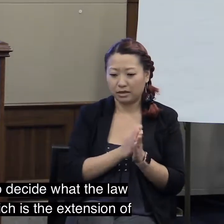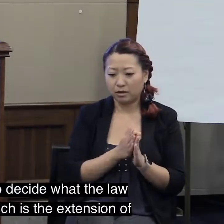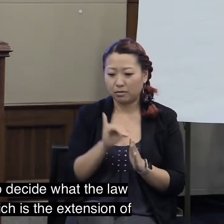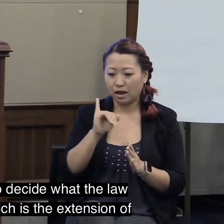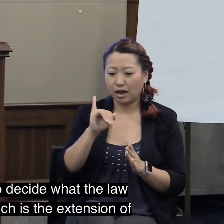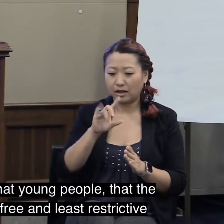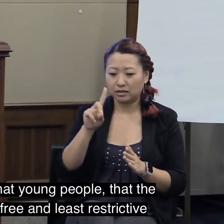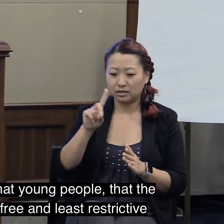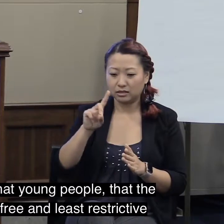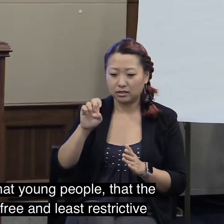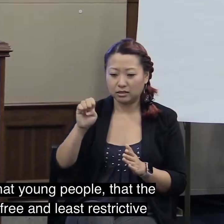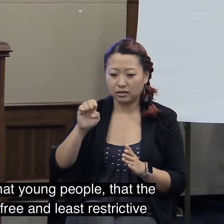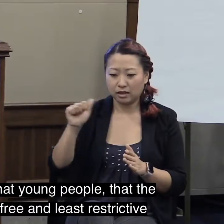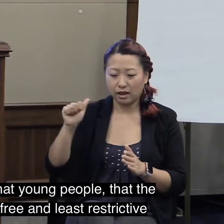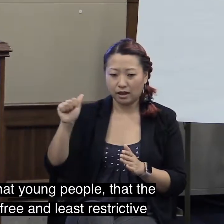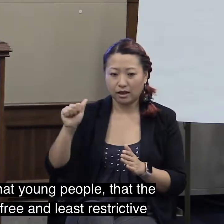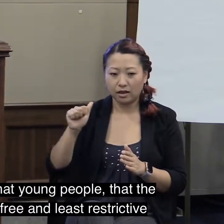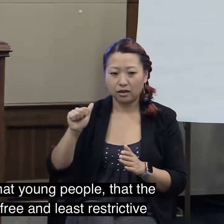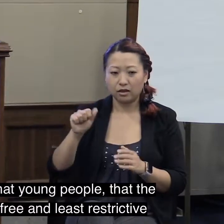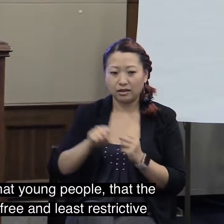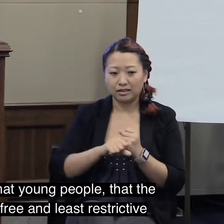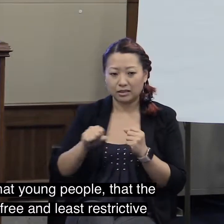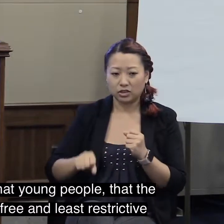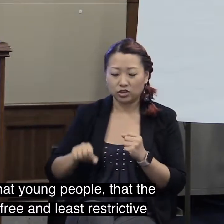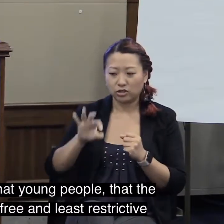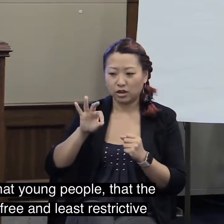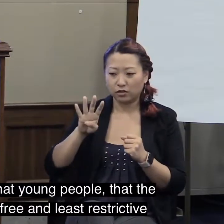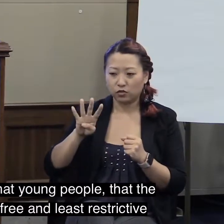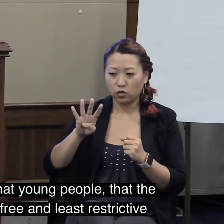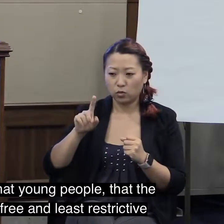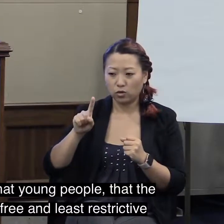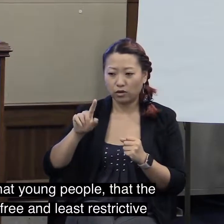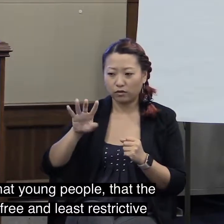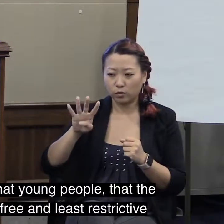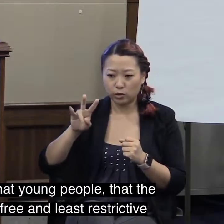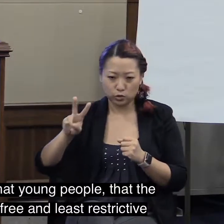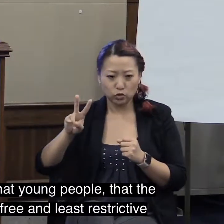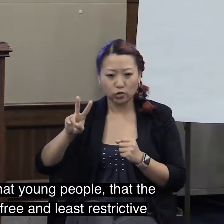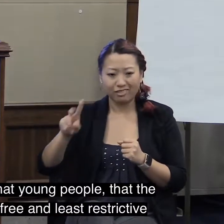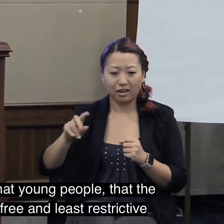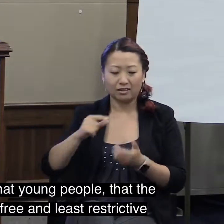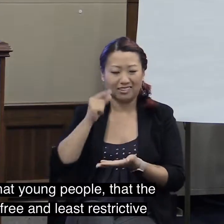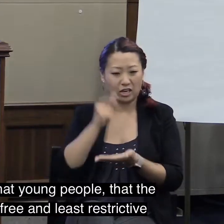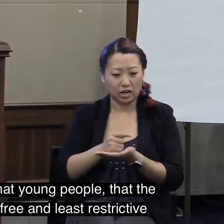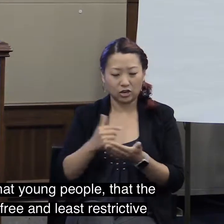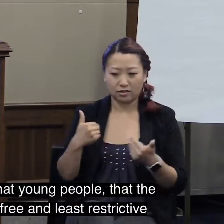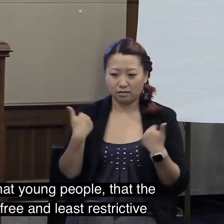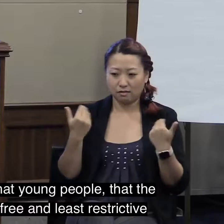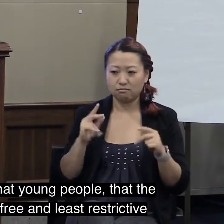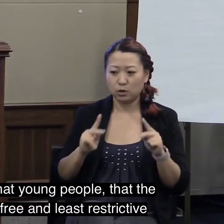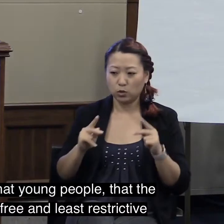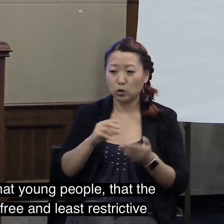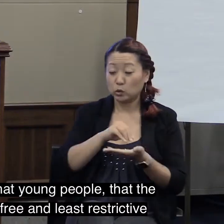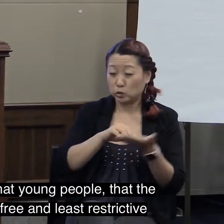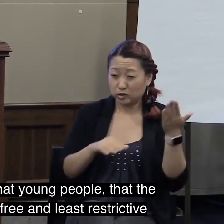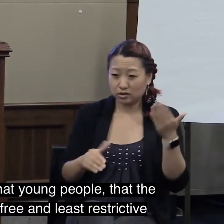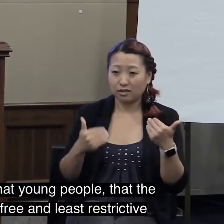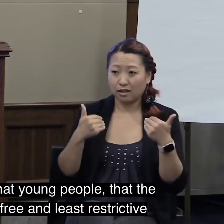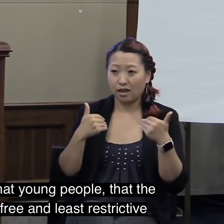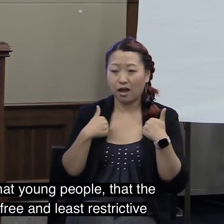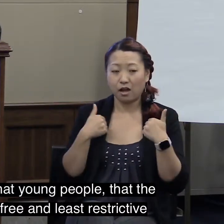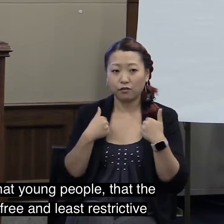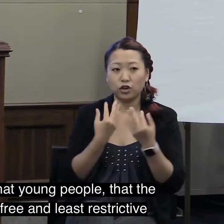is the extension of 94-142, that guarantees that young people, that the students have a right to a free